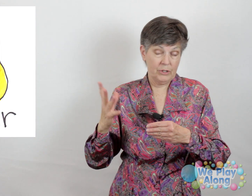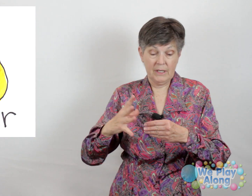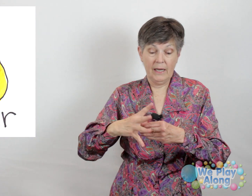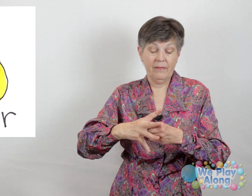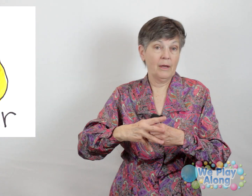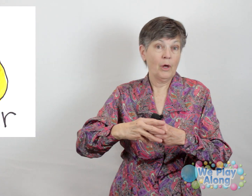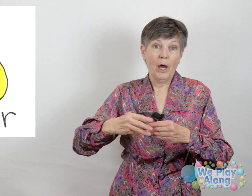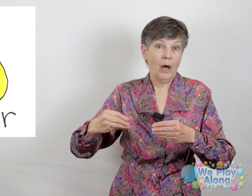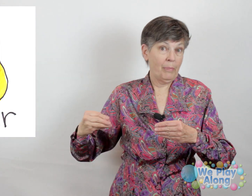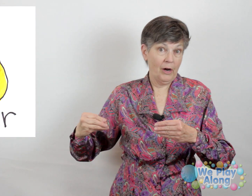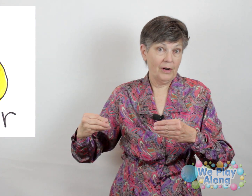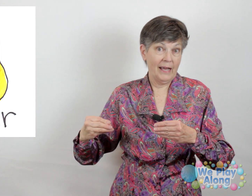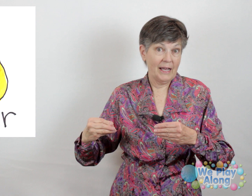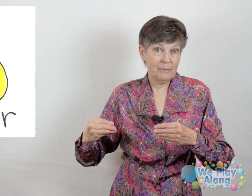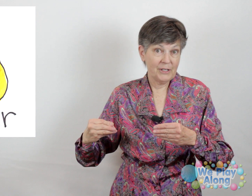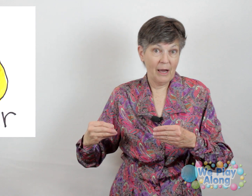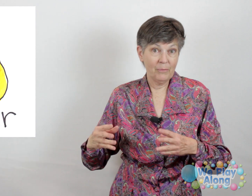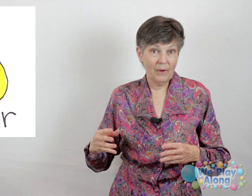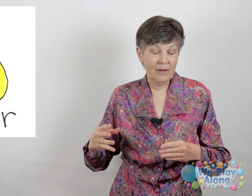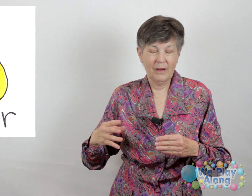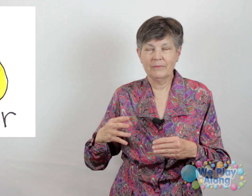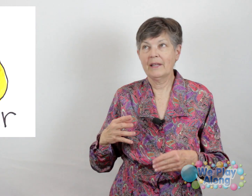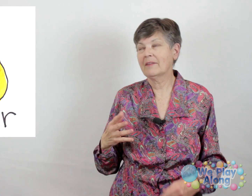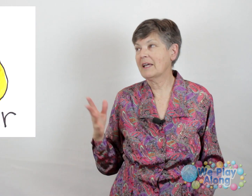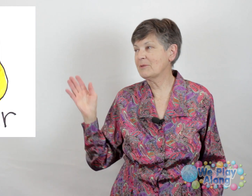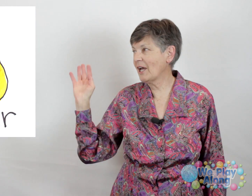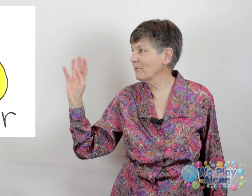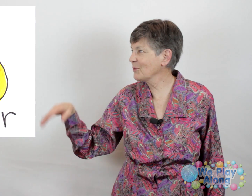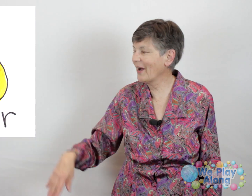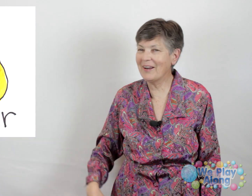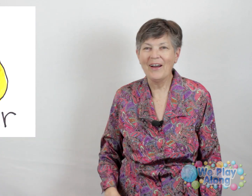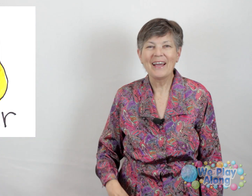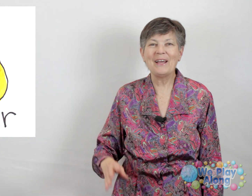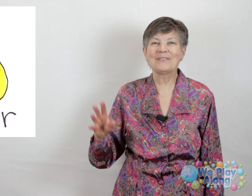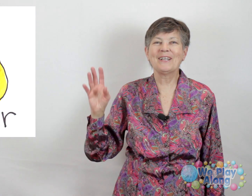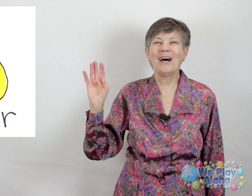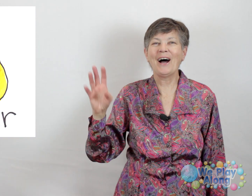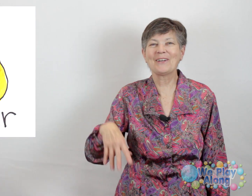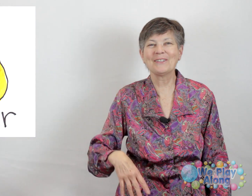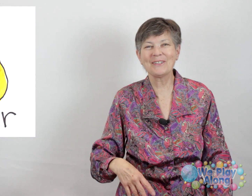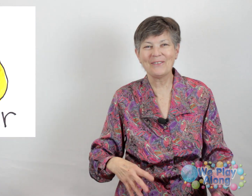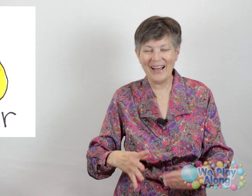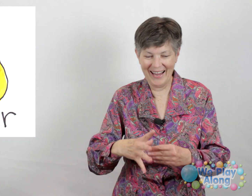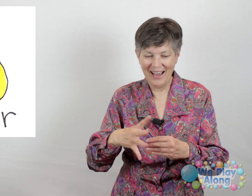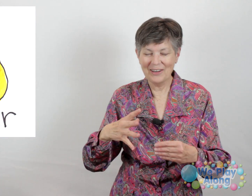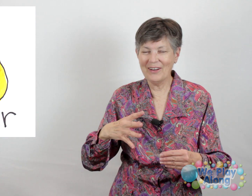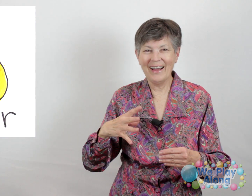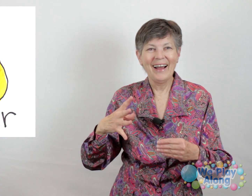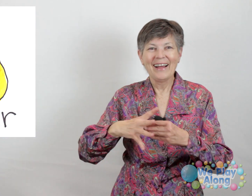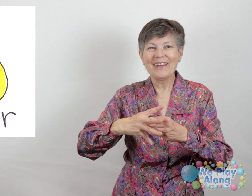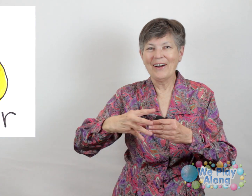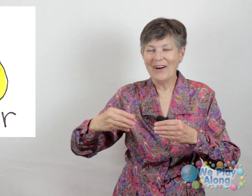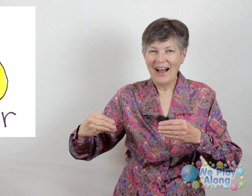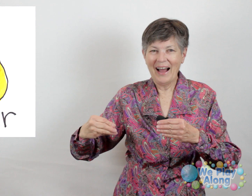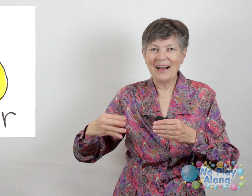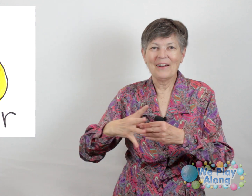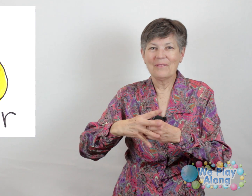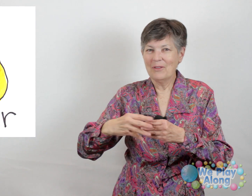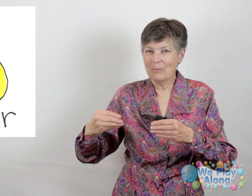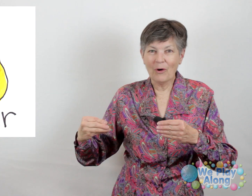personally, I think a pear a day keeps the apples away, keeps the doctors away. You know, they're both